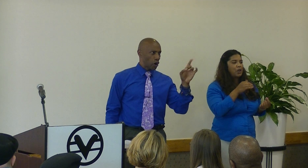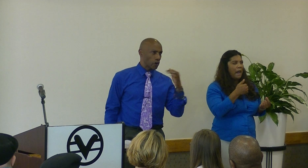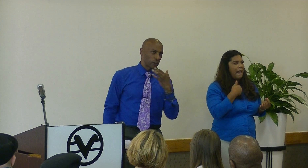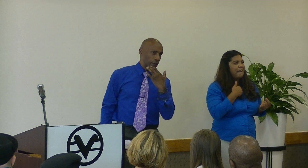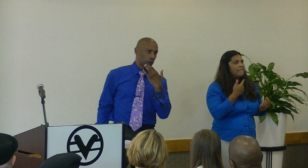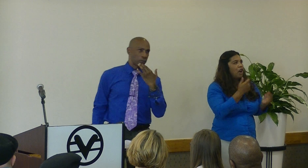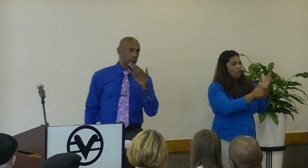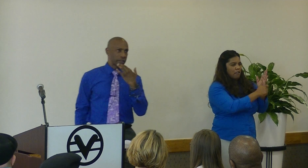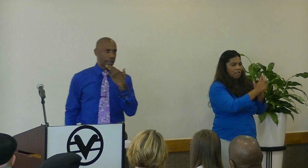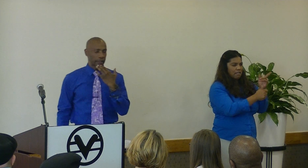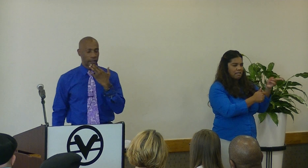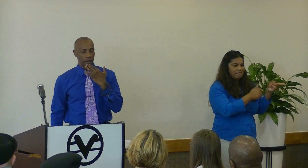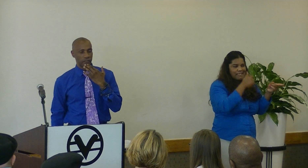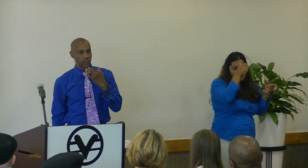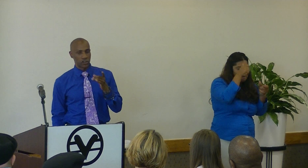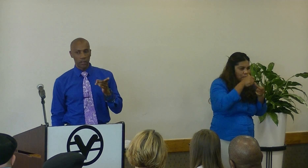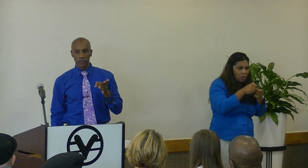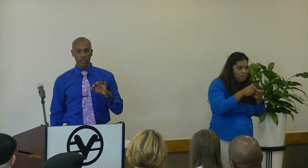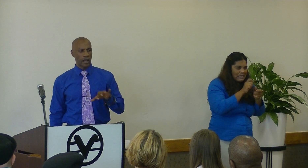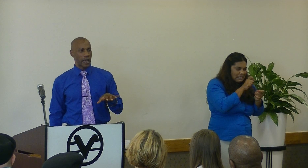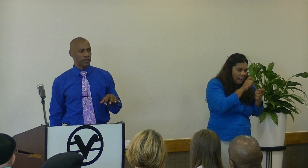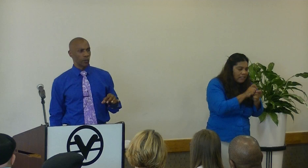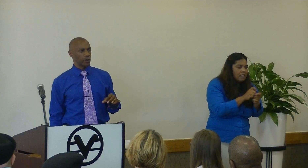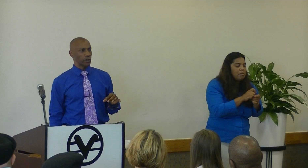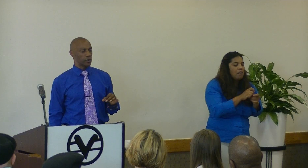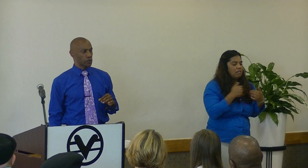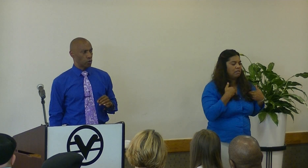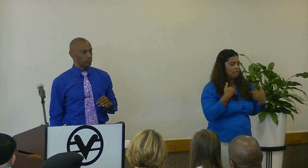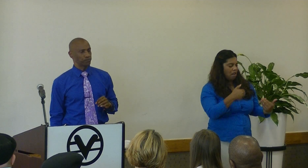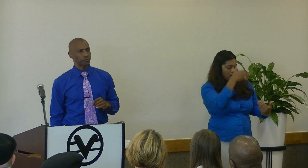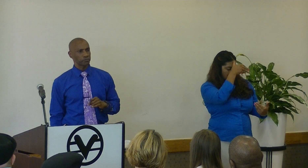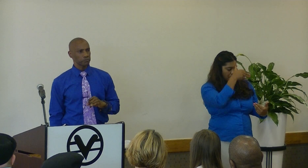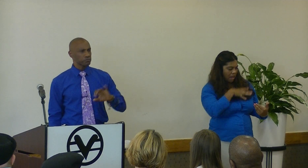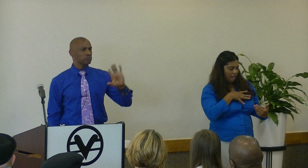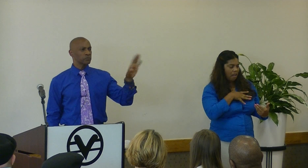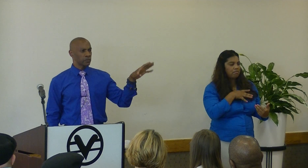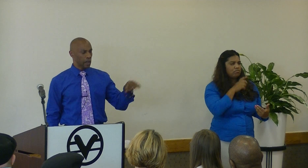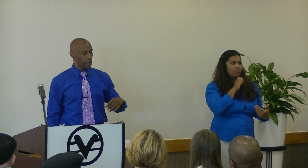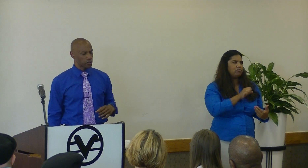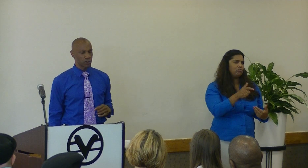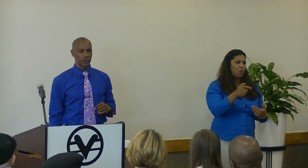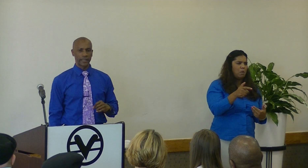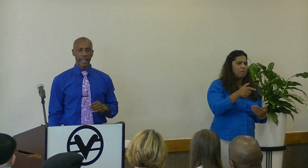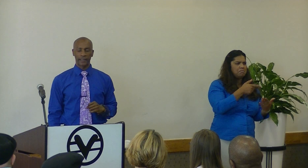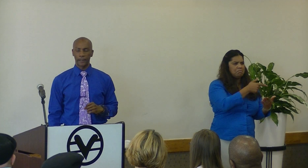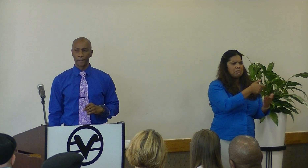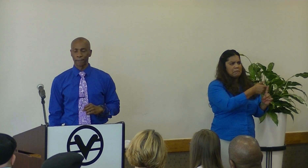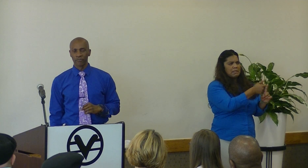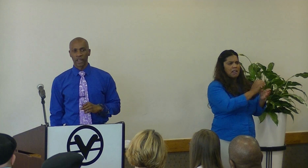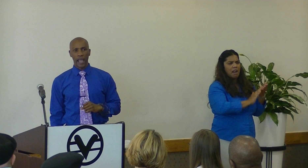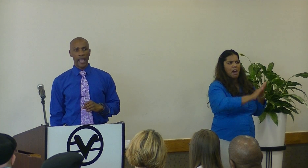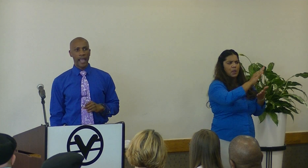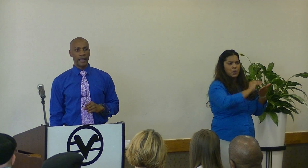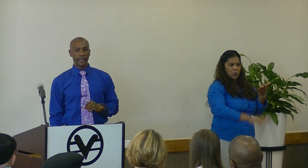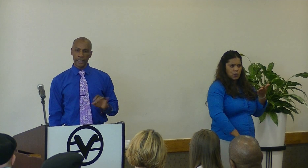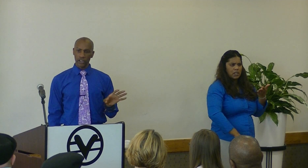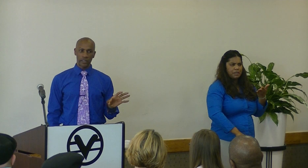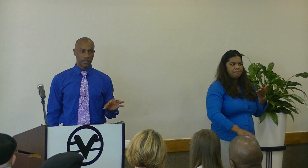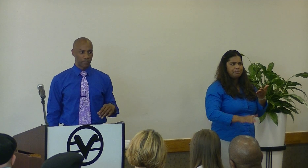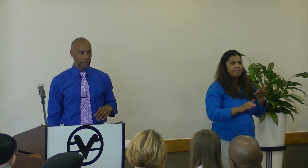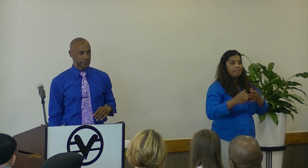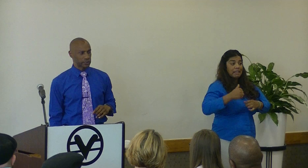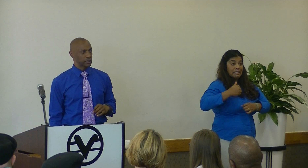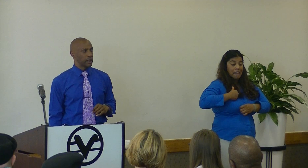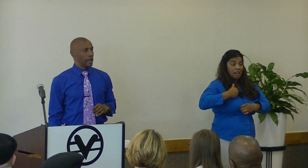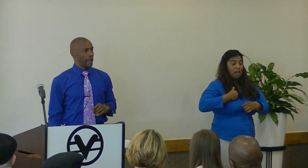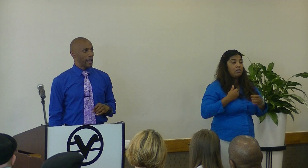think it was an article, I don't remember exactly, of this gentleman, young guy, 21 years old, college student in Canada. And he gets on